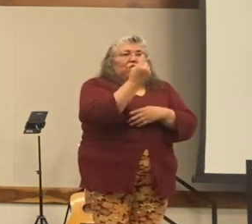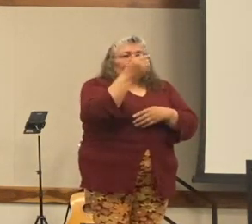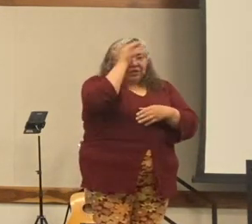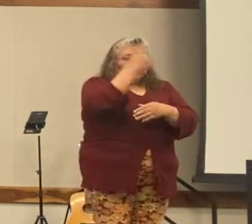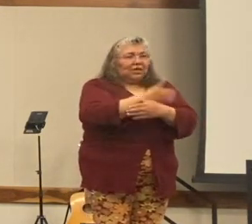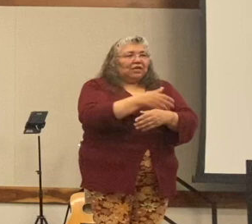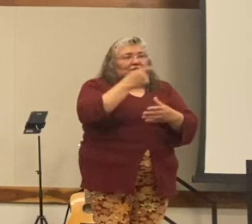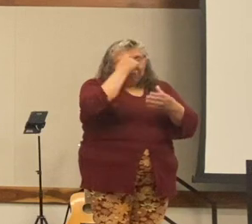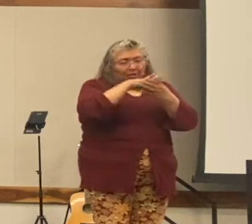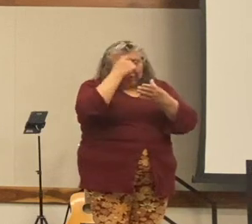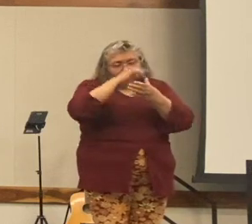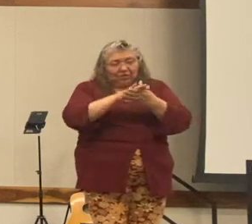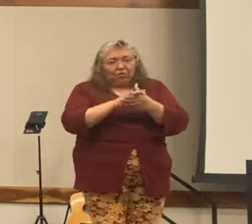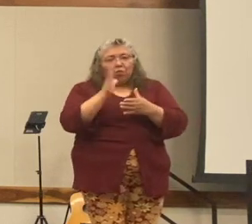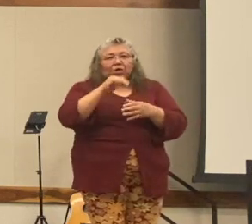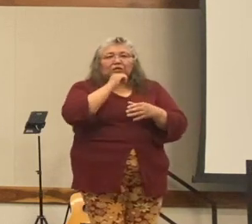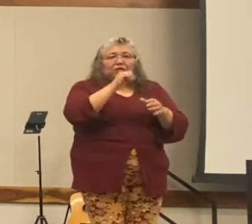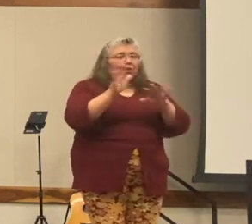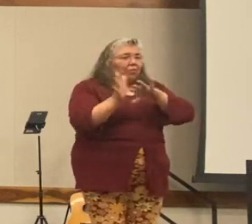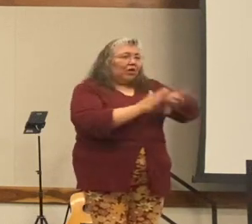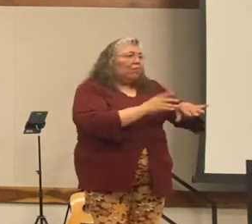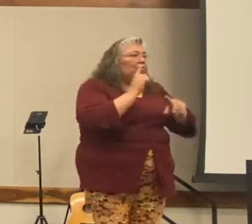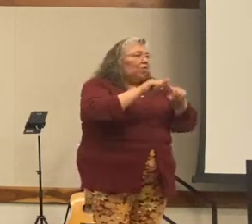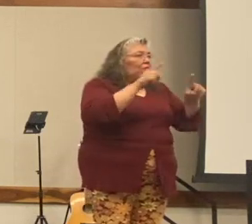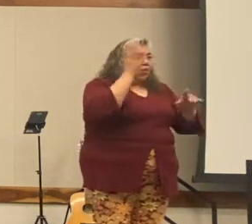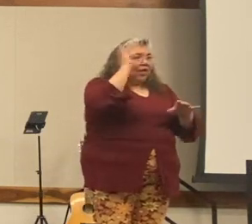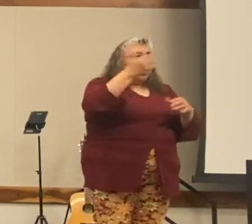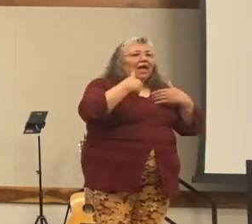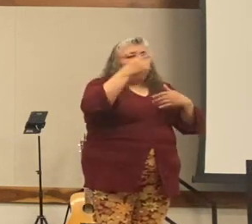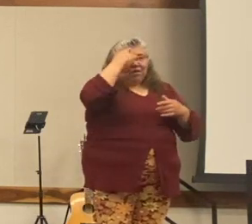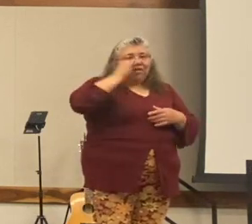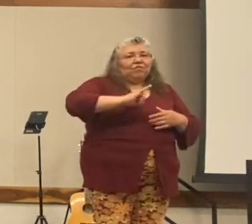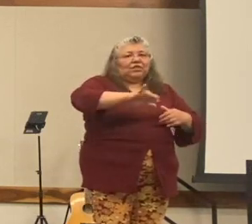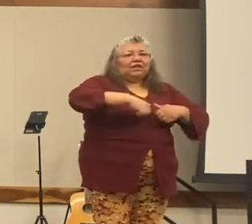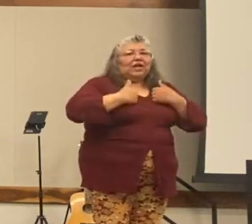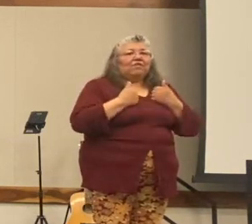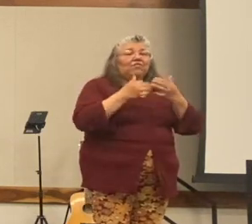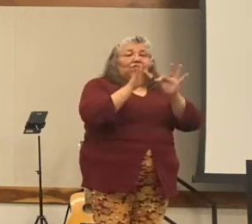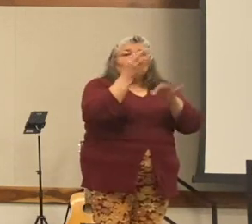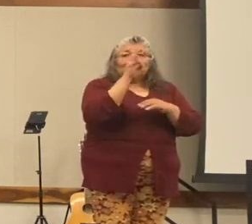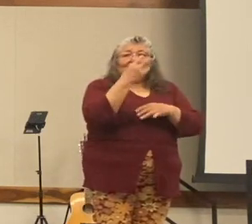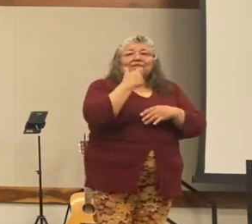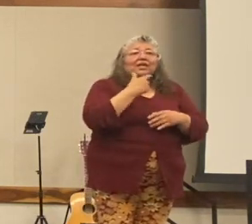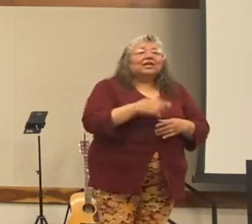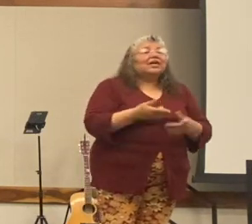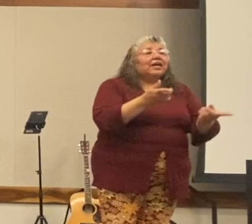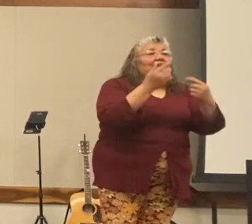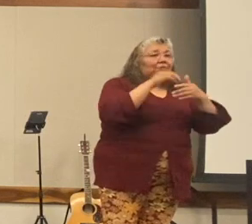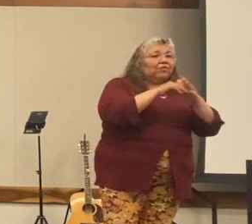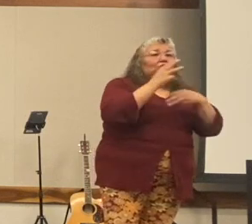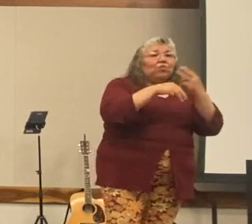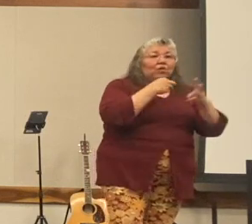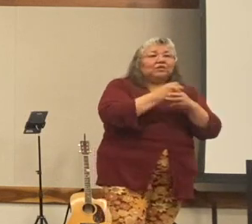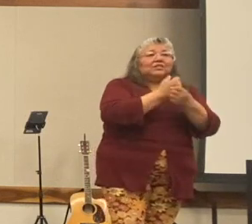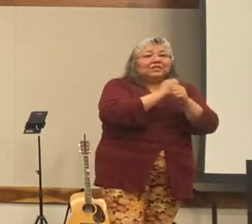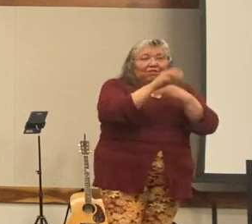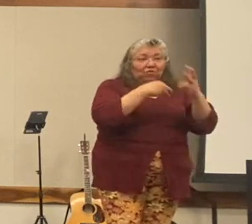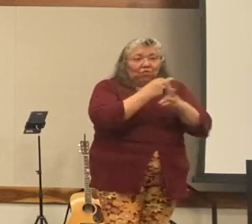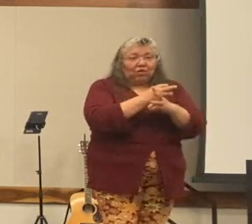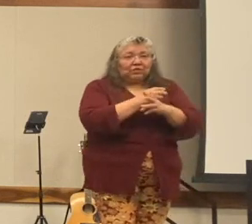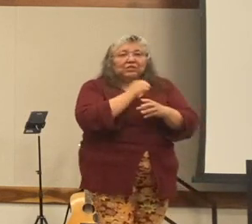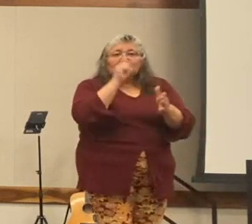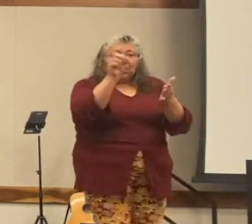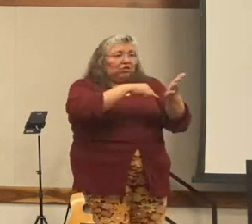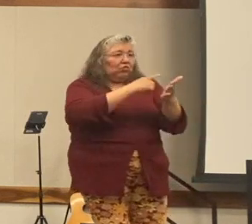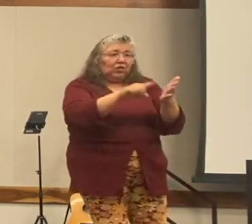whoever believes in him will not perish but have everlasting life. Verse 17 says that he came into the world to save the world and not